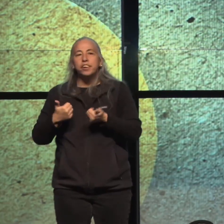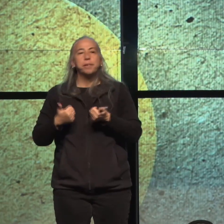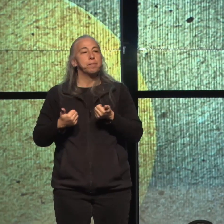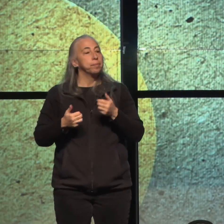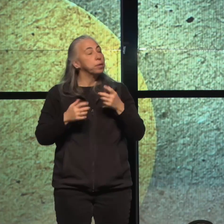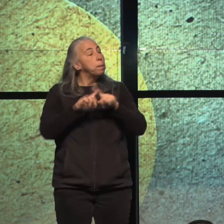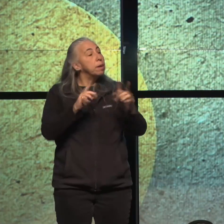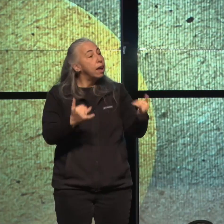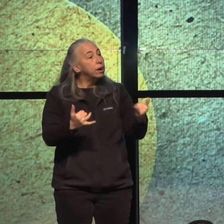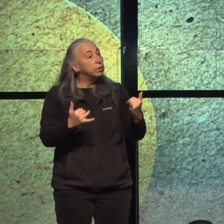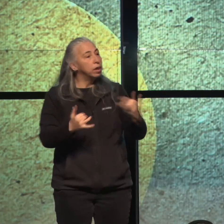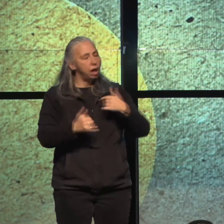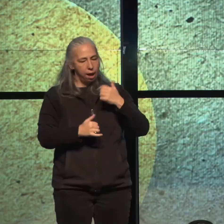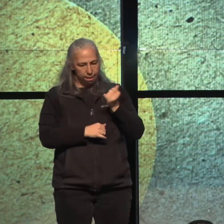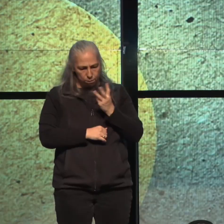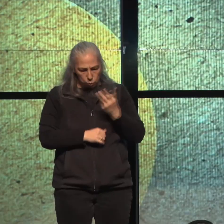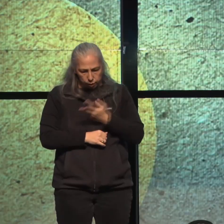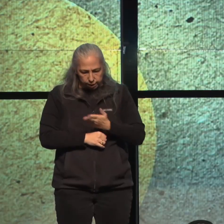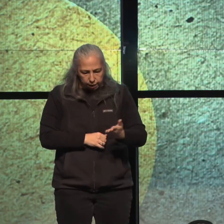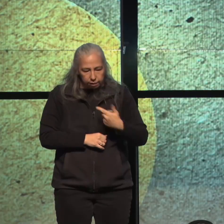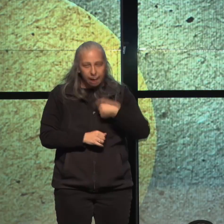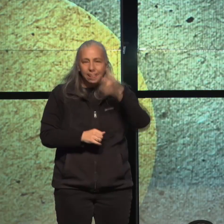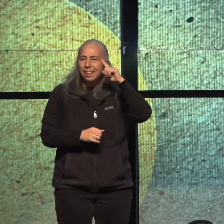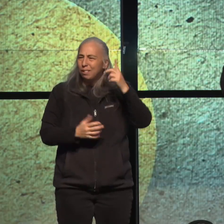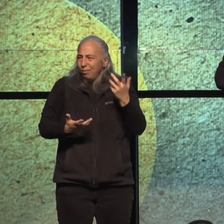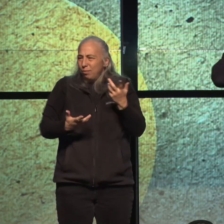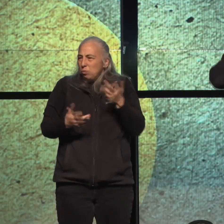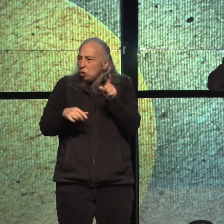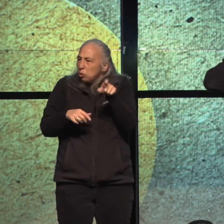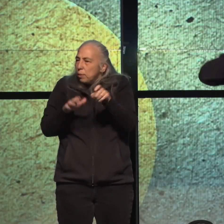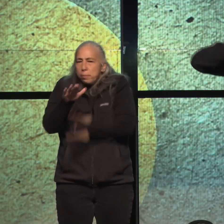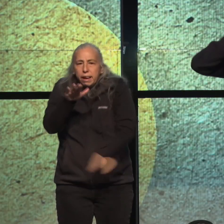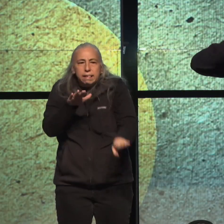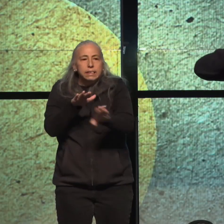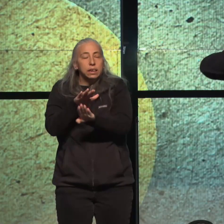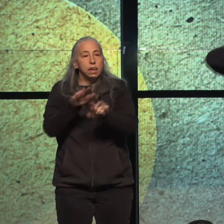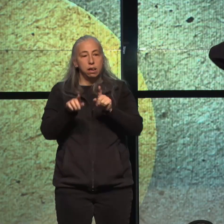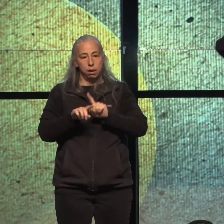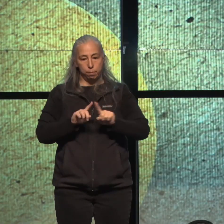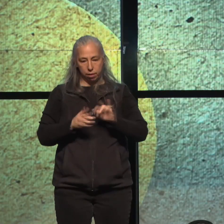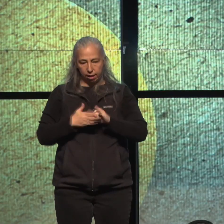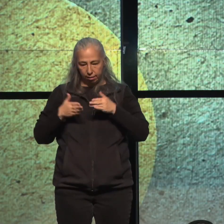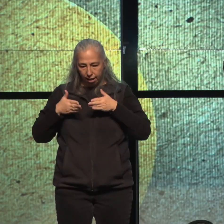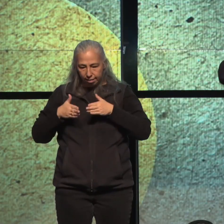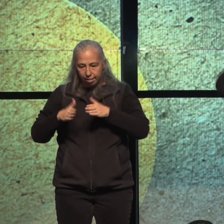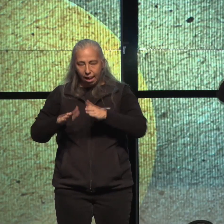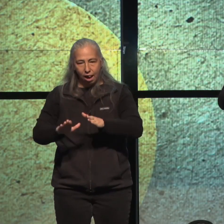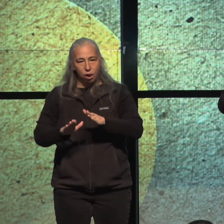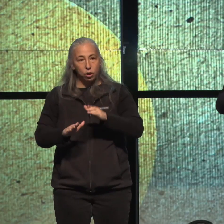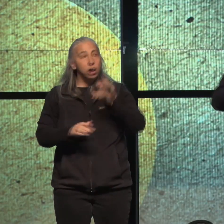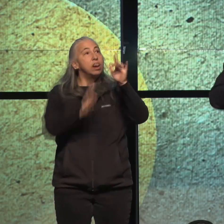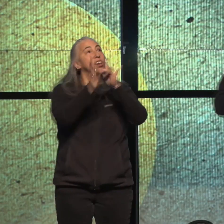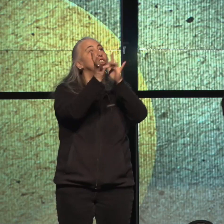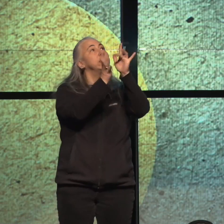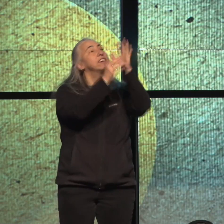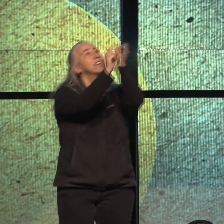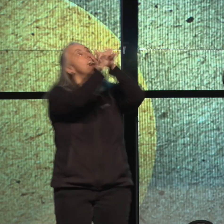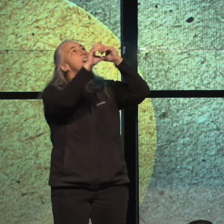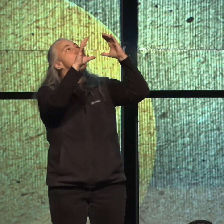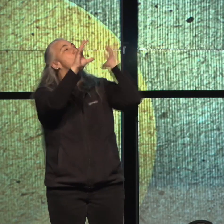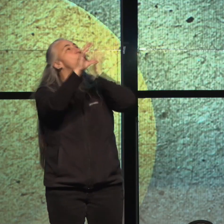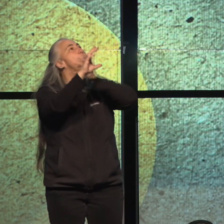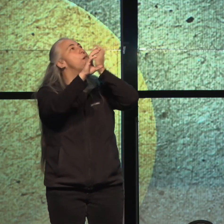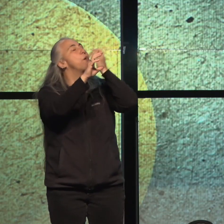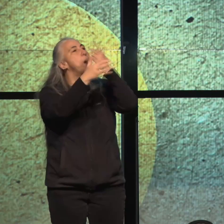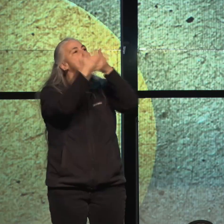happens, there's a couple of things that I think are really interesting, that are real basic, that has allowed this kind of transformation of Jesus and this othering